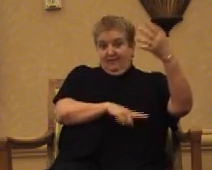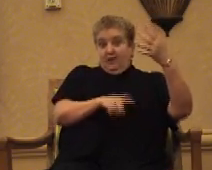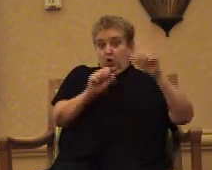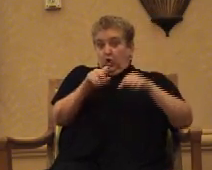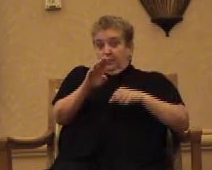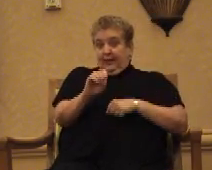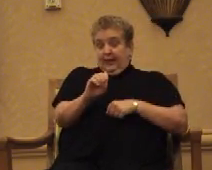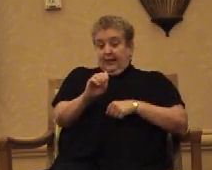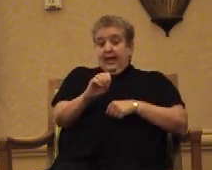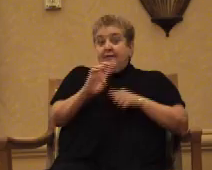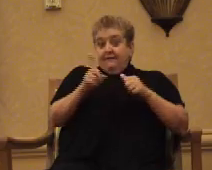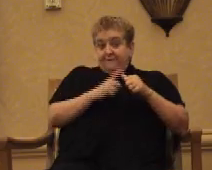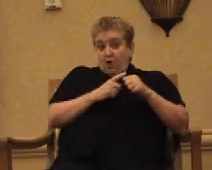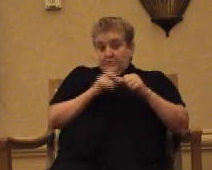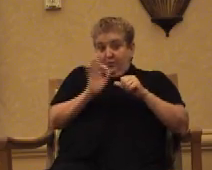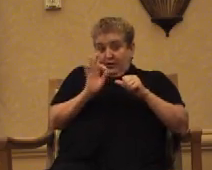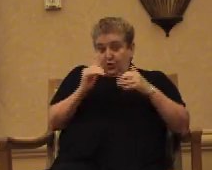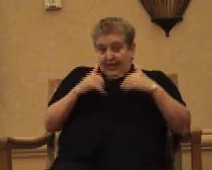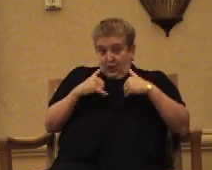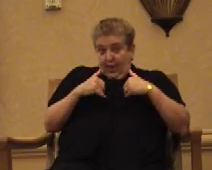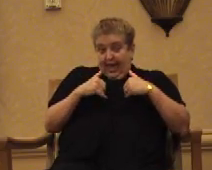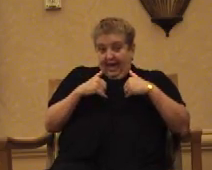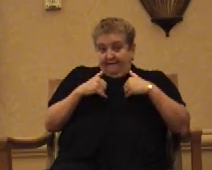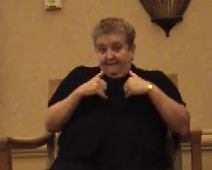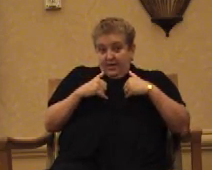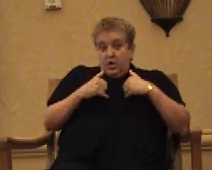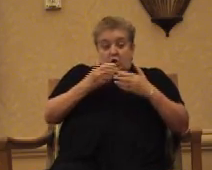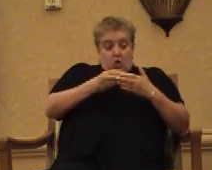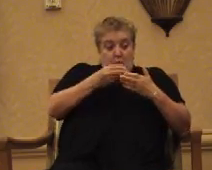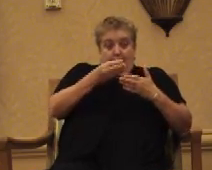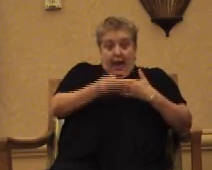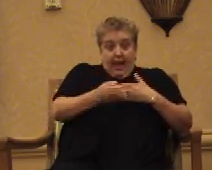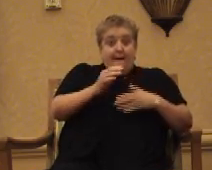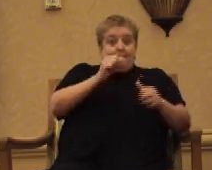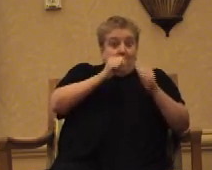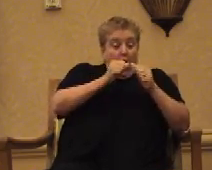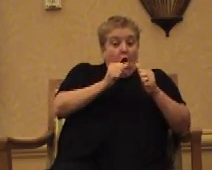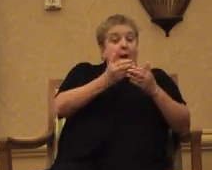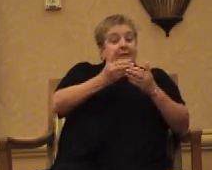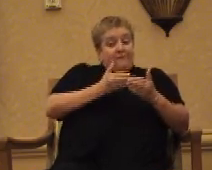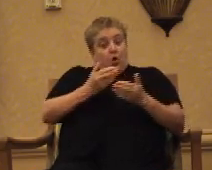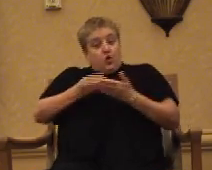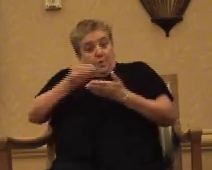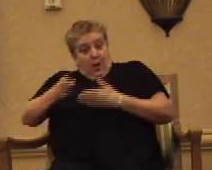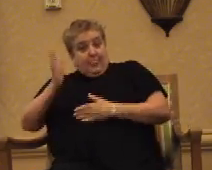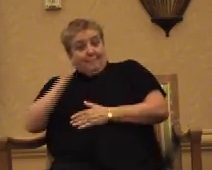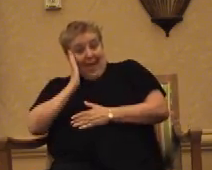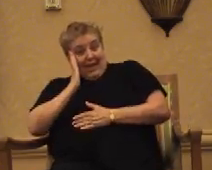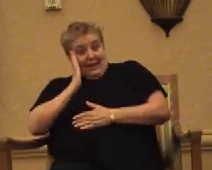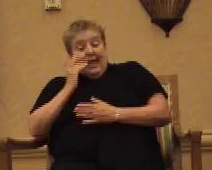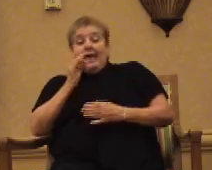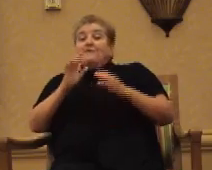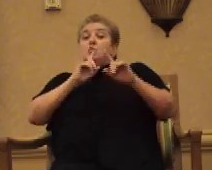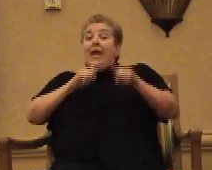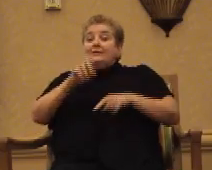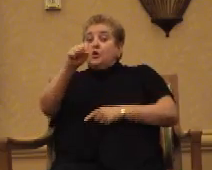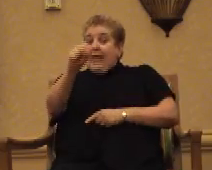Did you buy a bar before you bought a bed? Yes. You answered one question